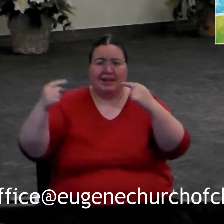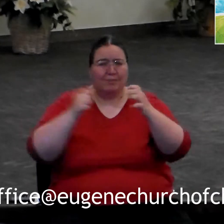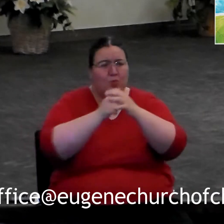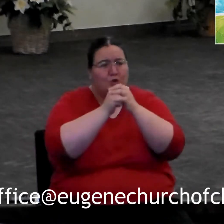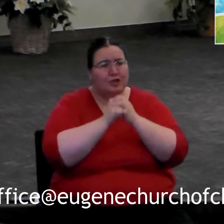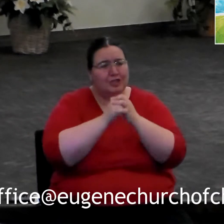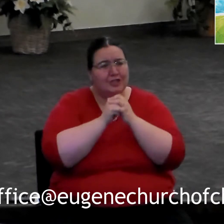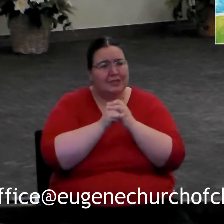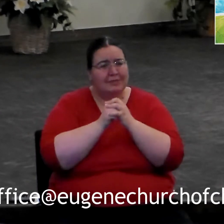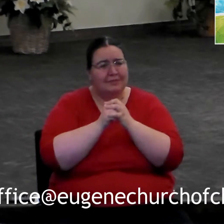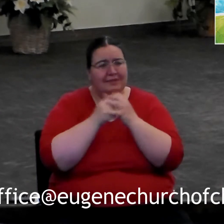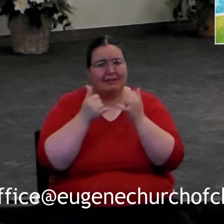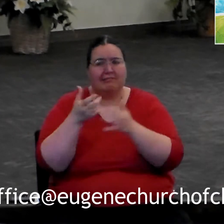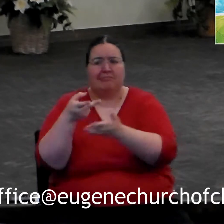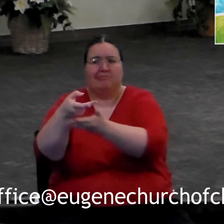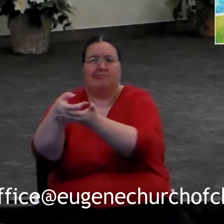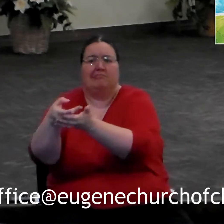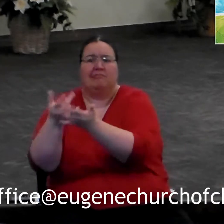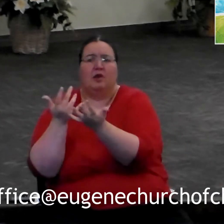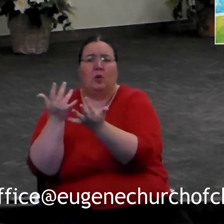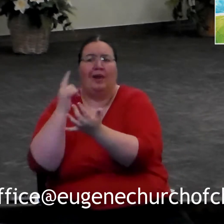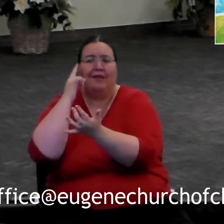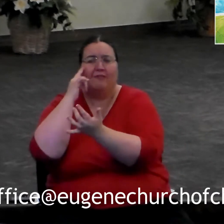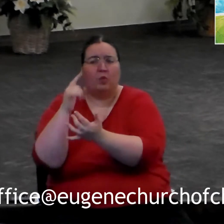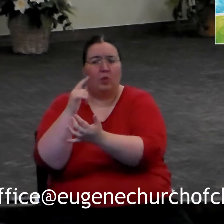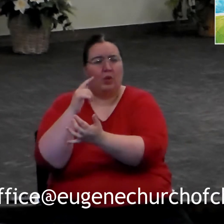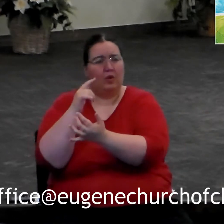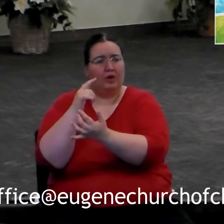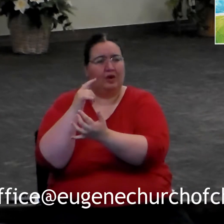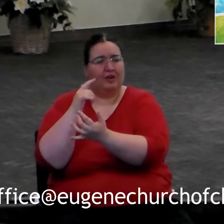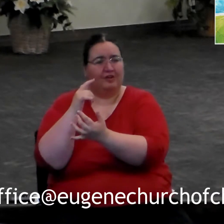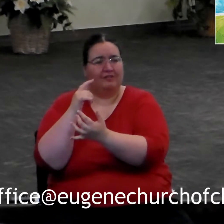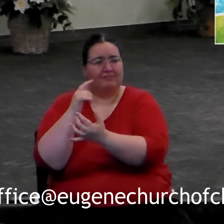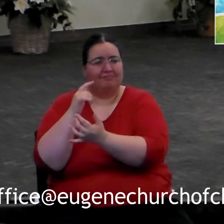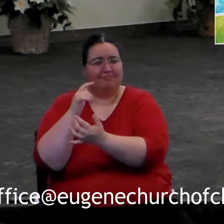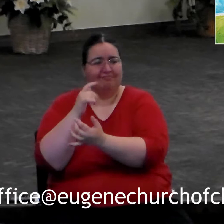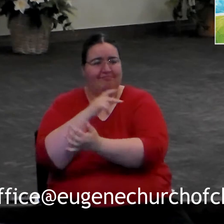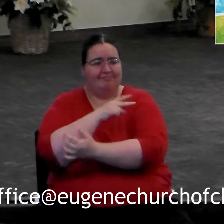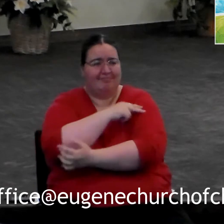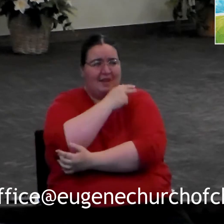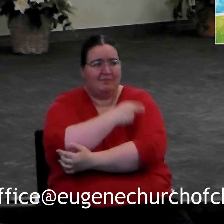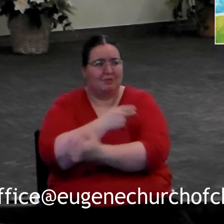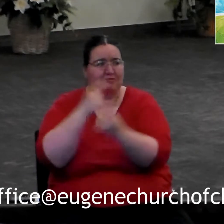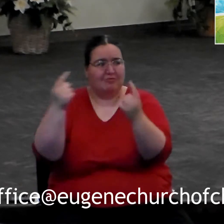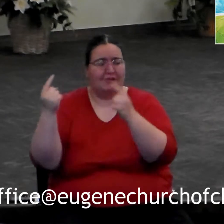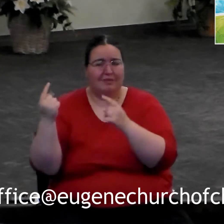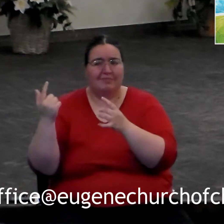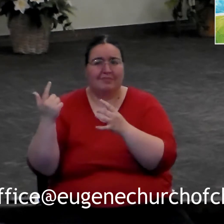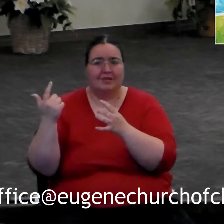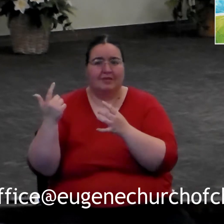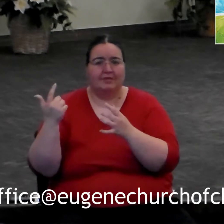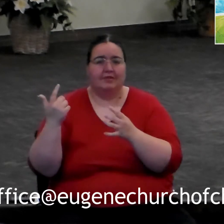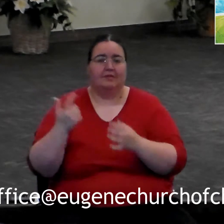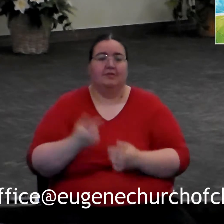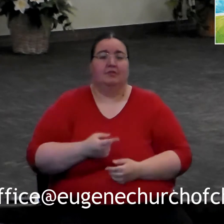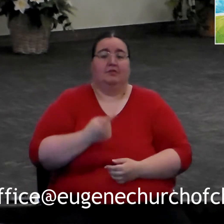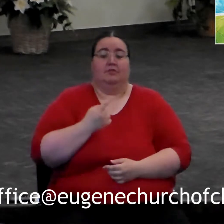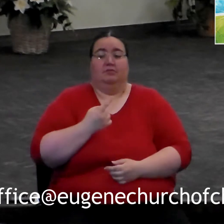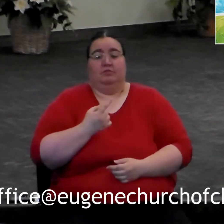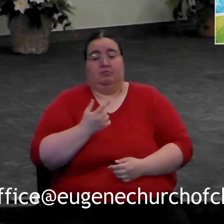One of my best friends in life, who was my youth minister growing up, had a severe accident where